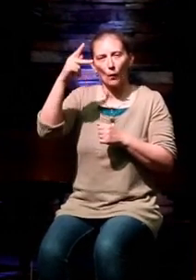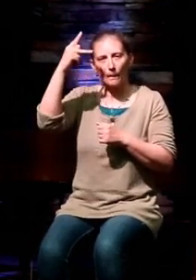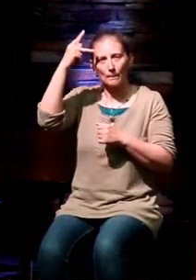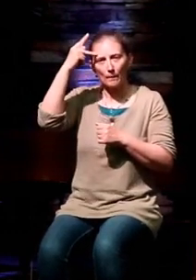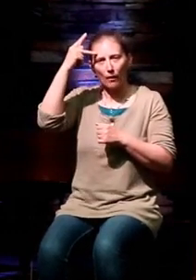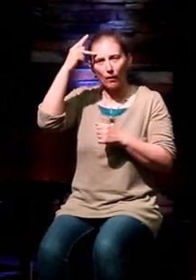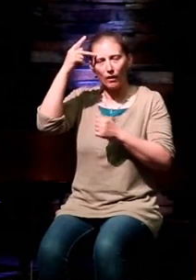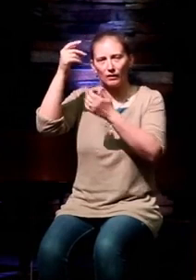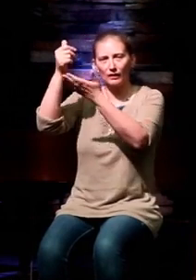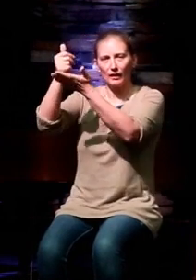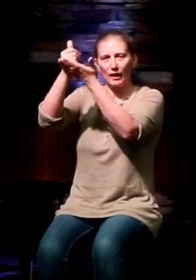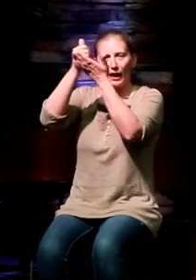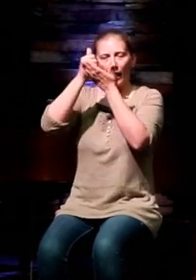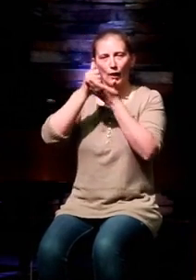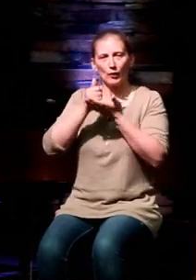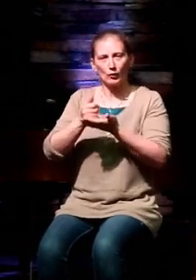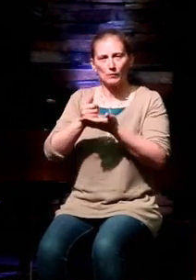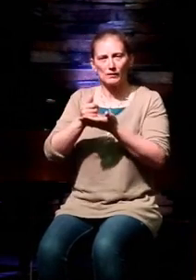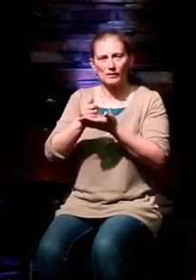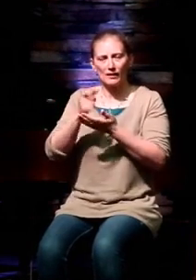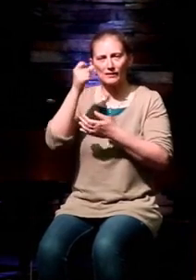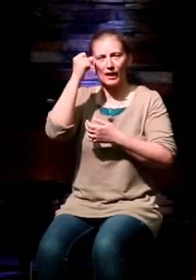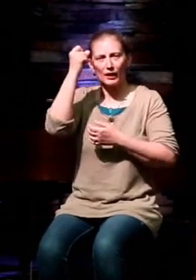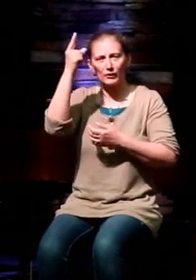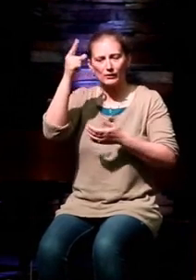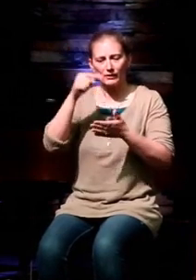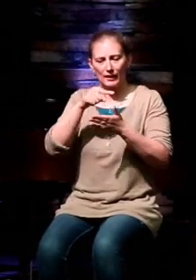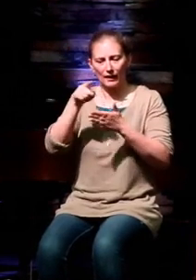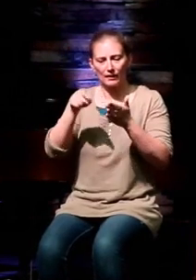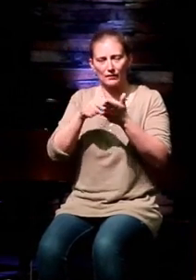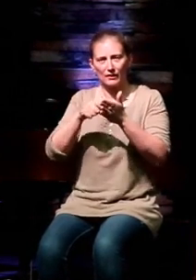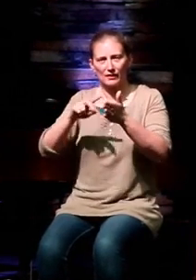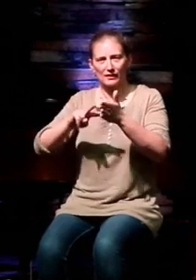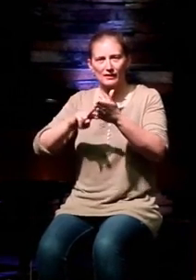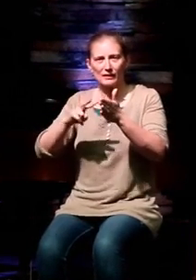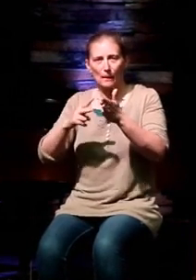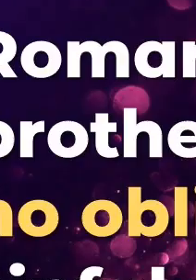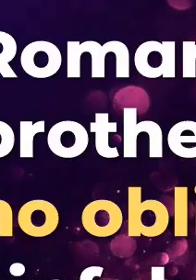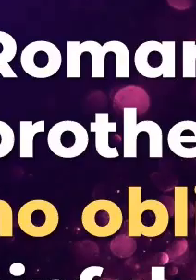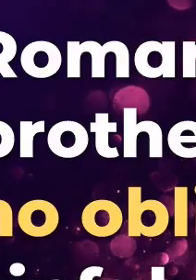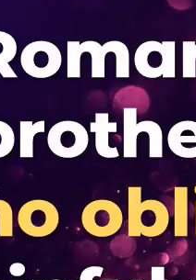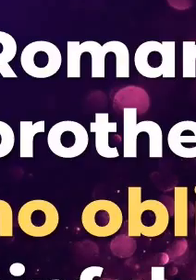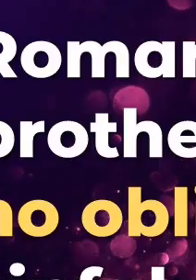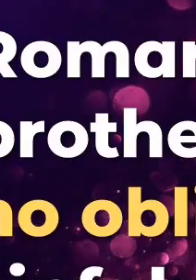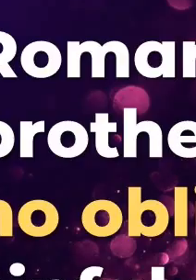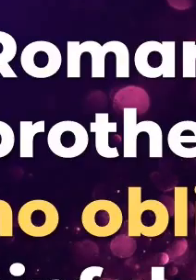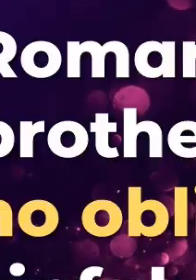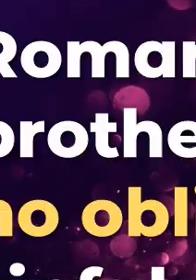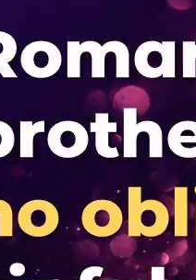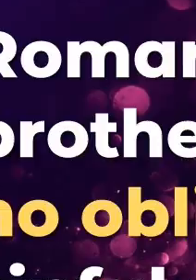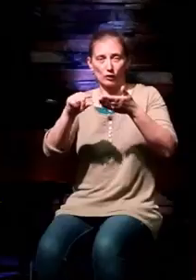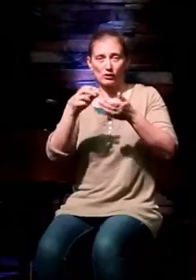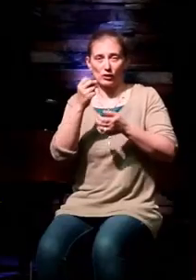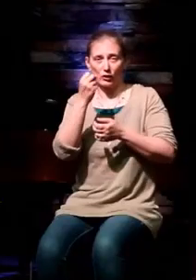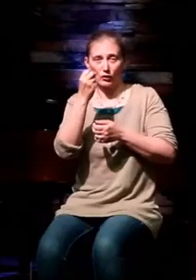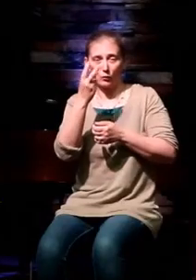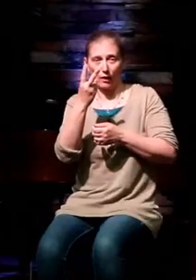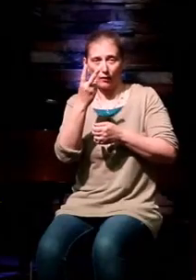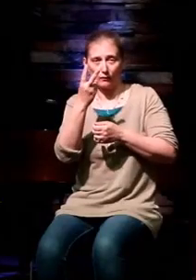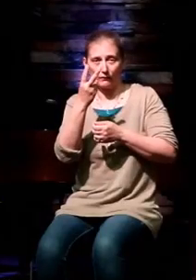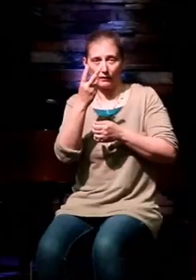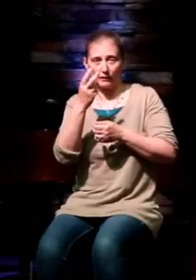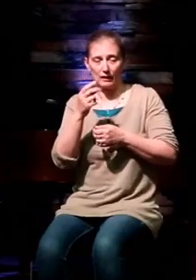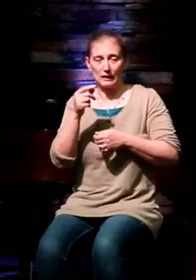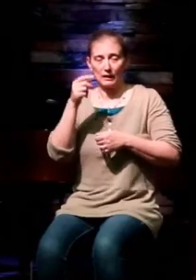implication. And I'll say implication because he follows it up in verse 12 with the starting word, and it's therefore. And whenever you see that